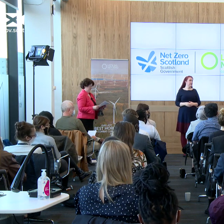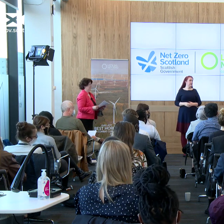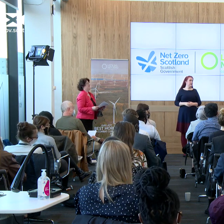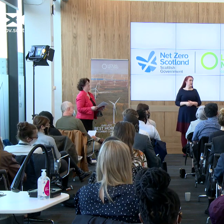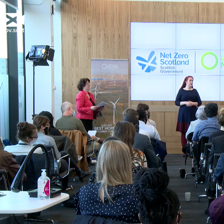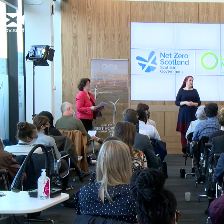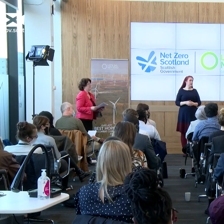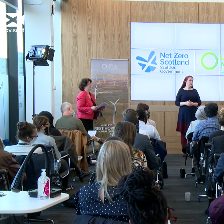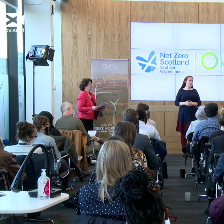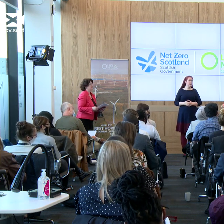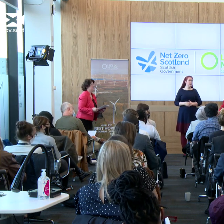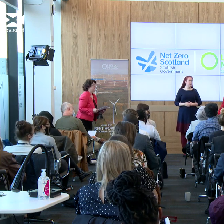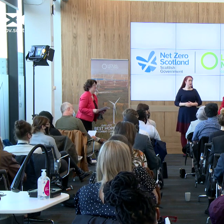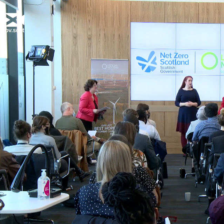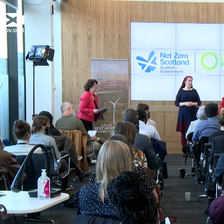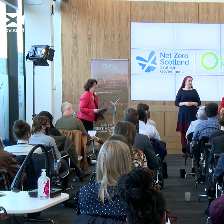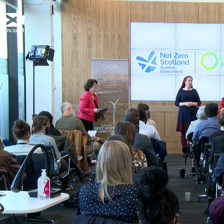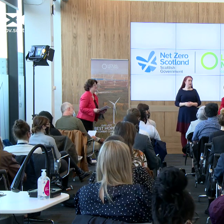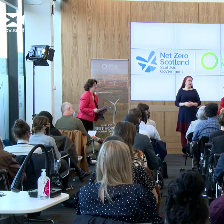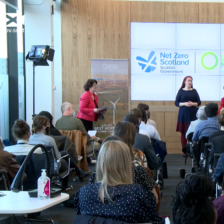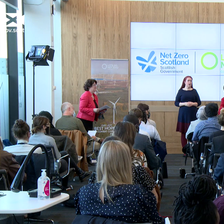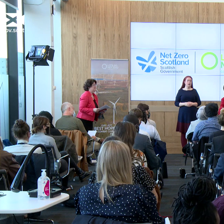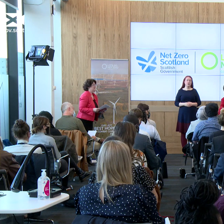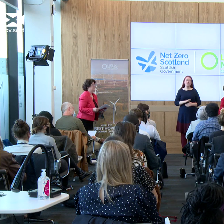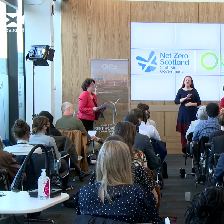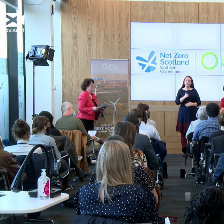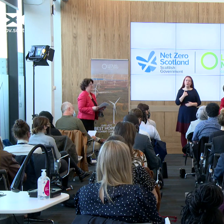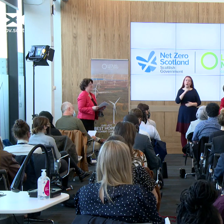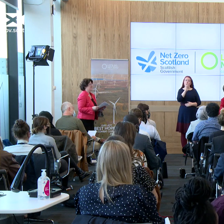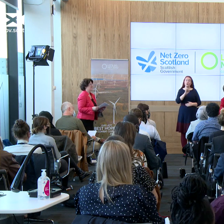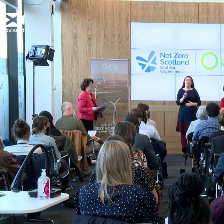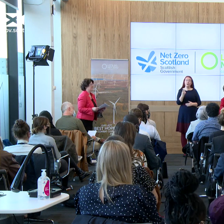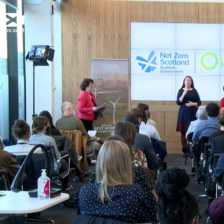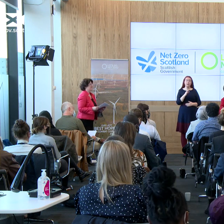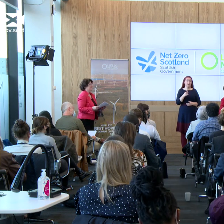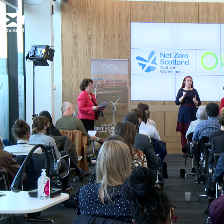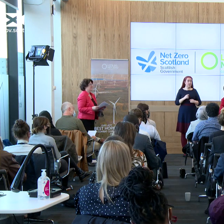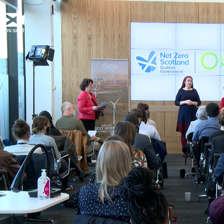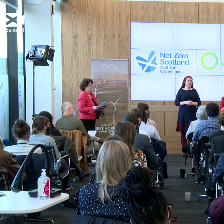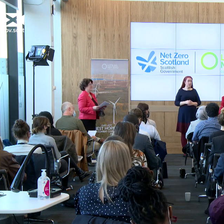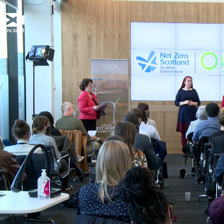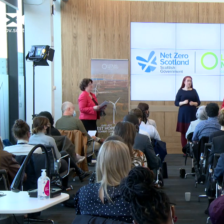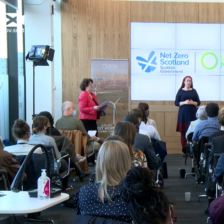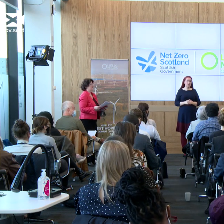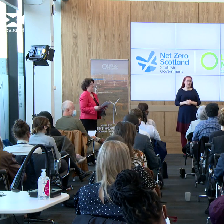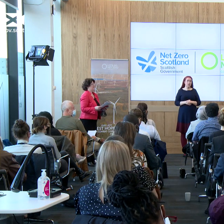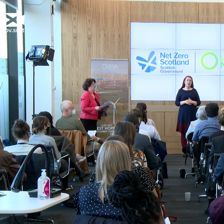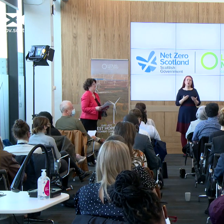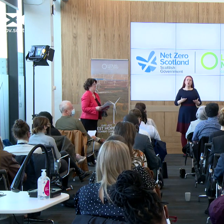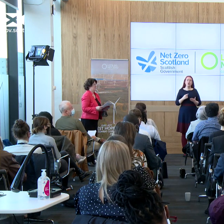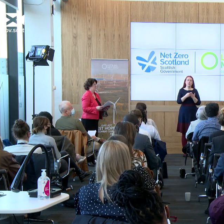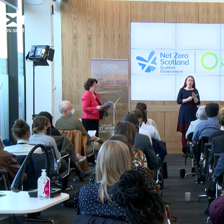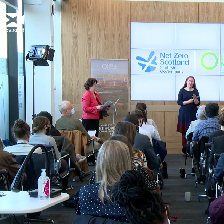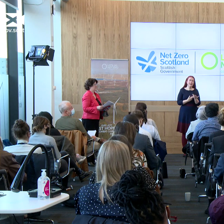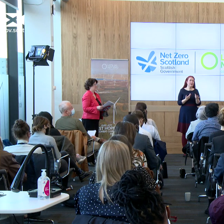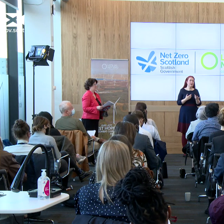Hello, my question for the First Minister is, what are the current policies or local policies that the Scottish